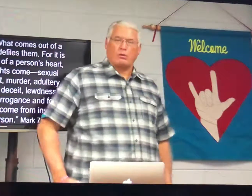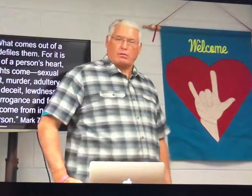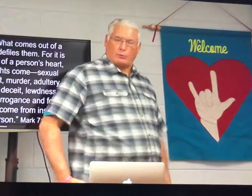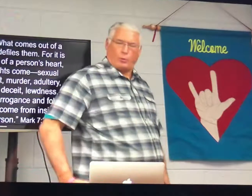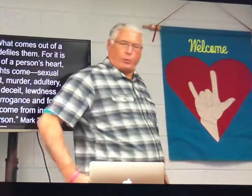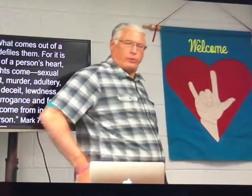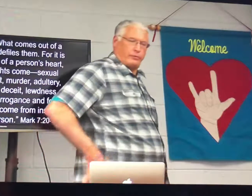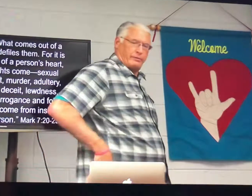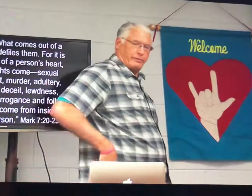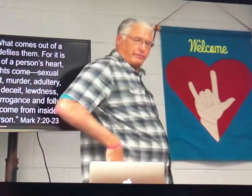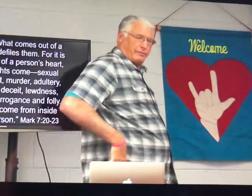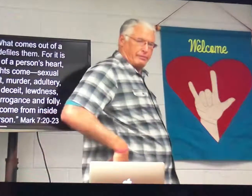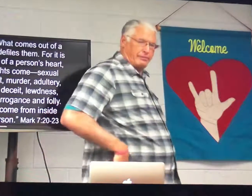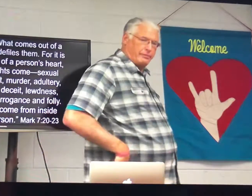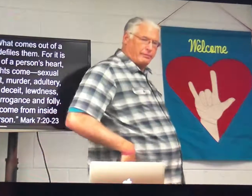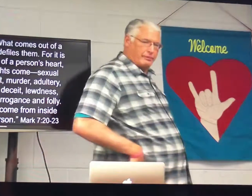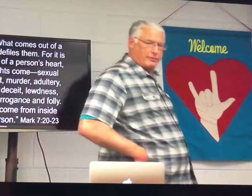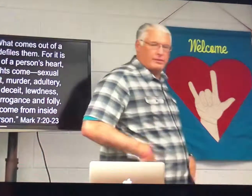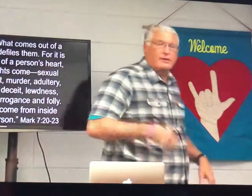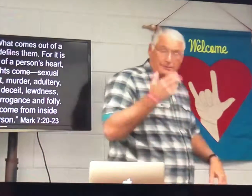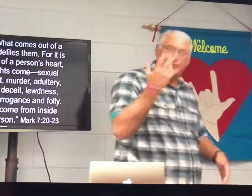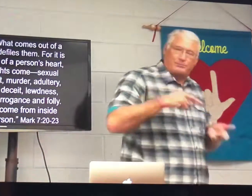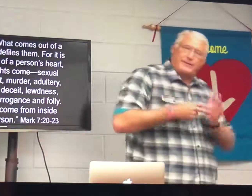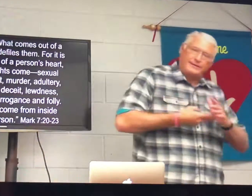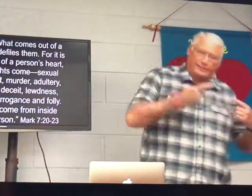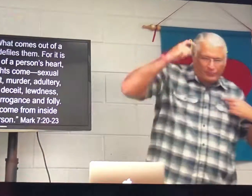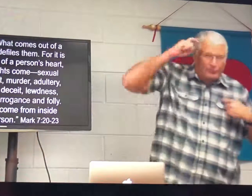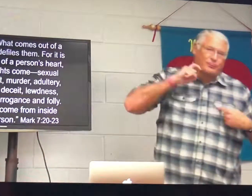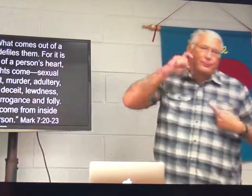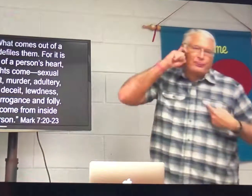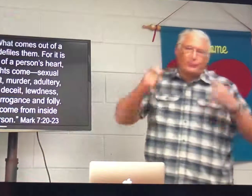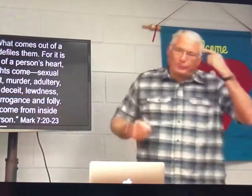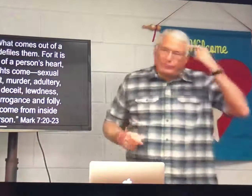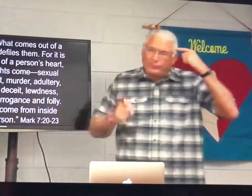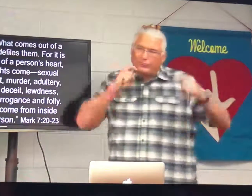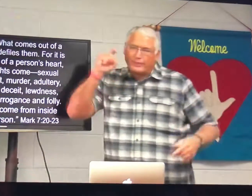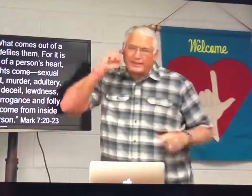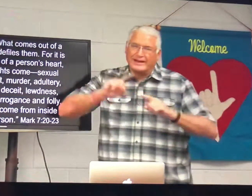He takes the breaking ball to begin the at-bat. Wide, 1 ball, no strikes.